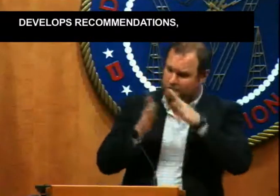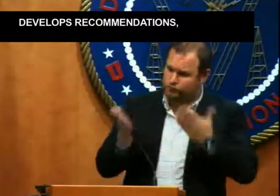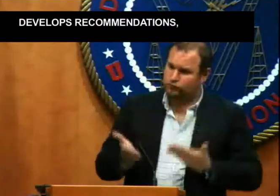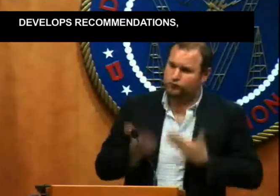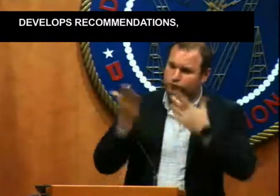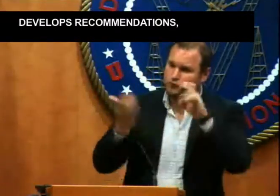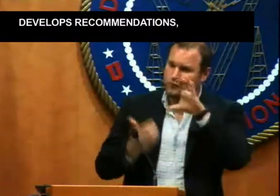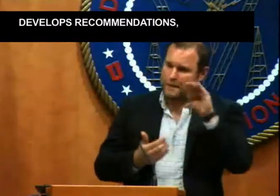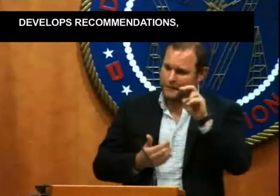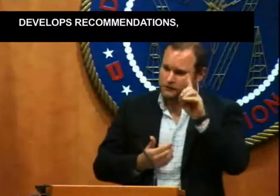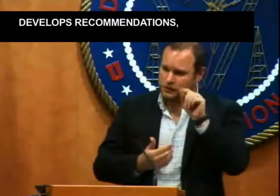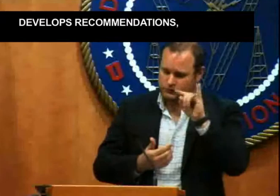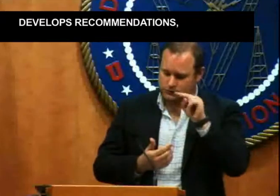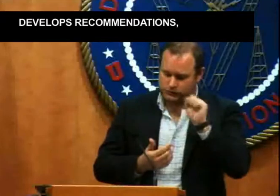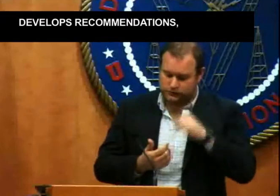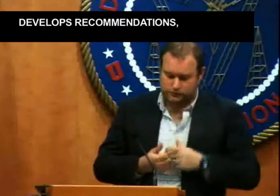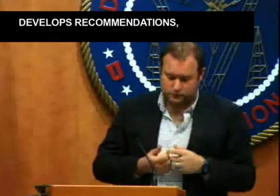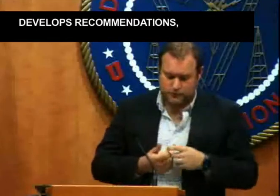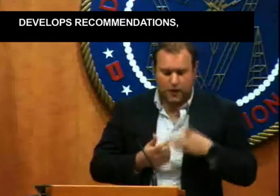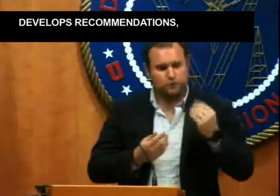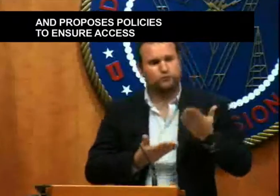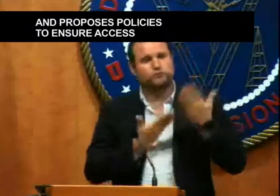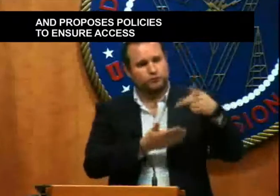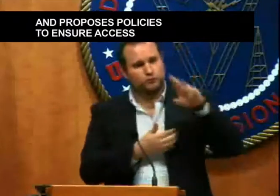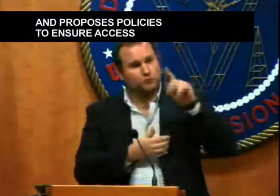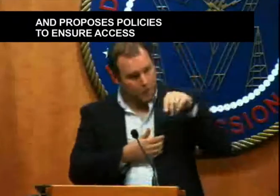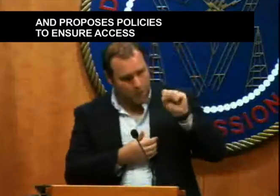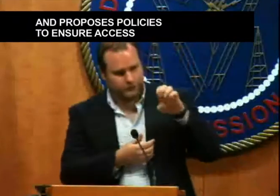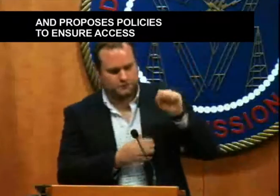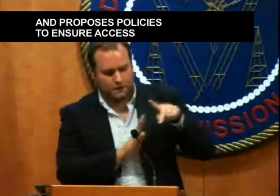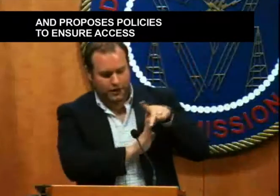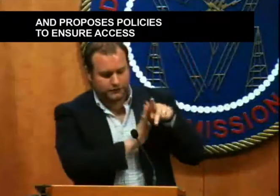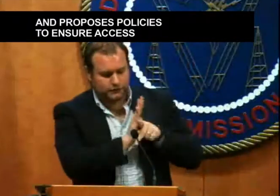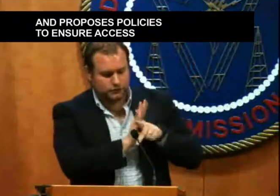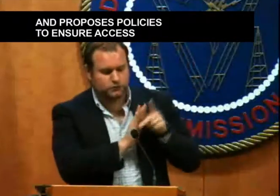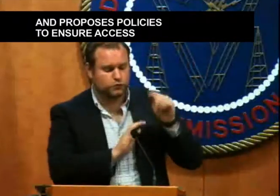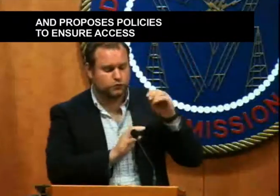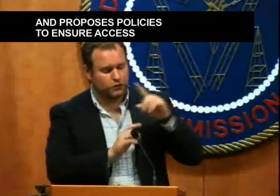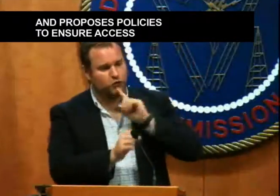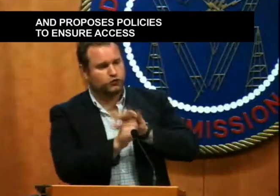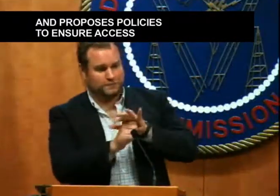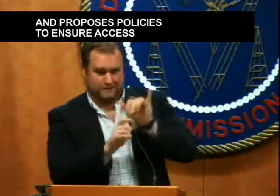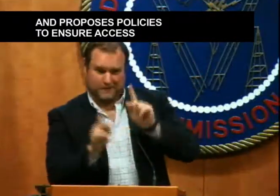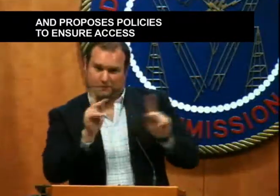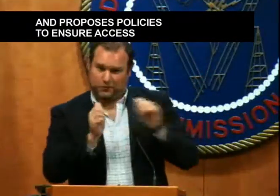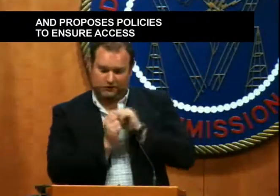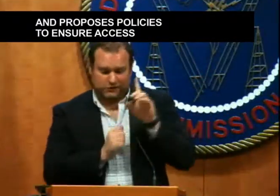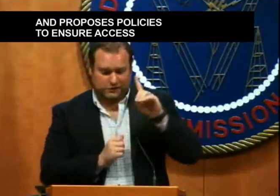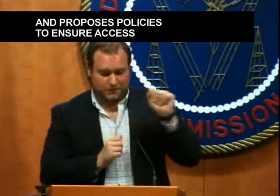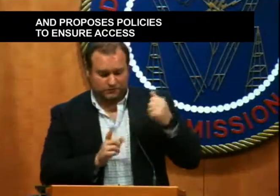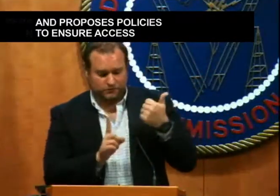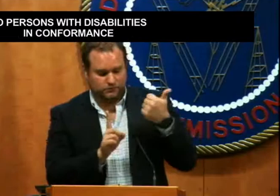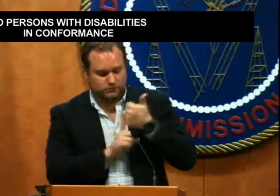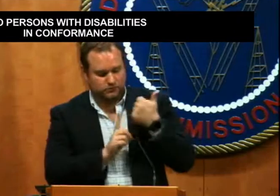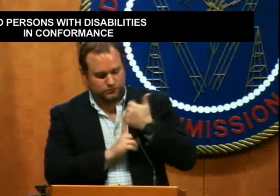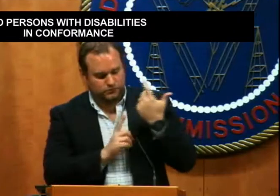develops recommendations, and proposes policies to ensure access to persons